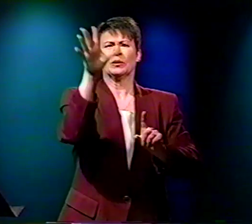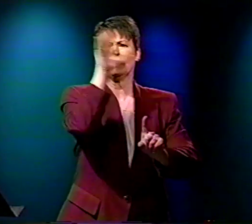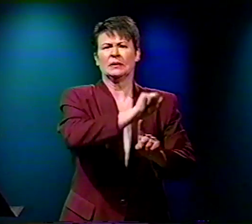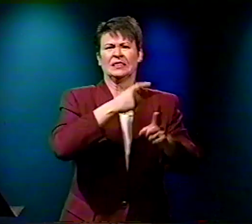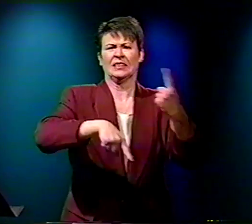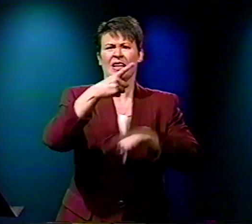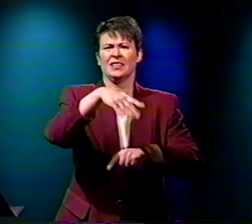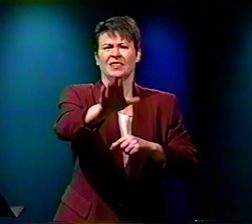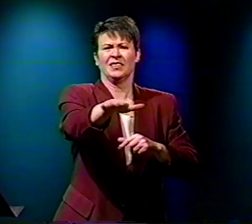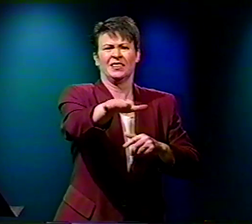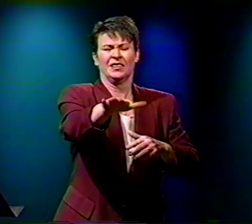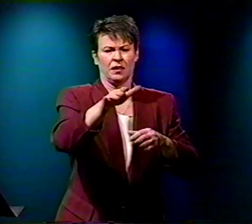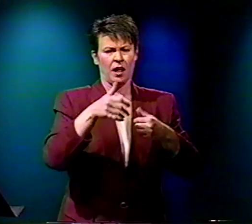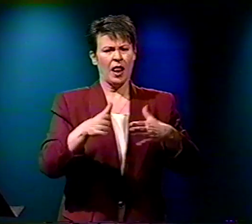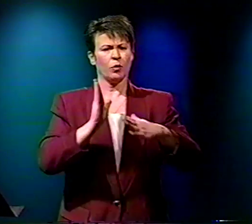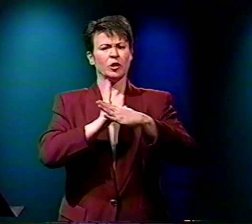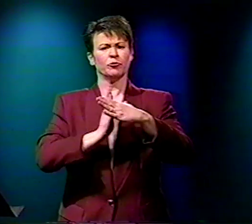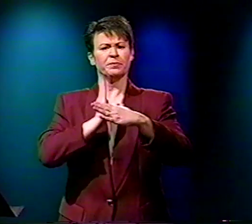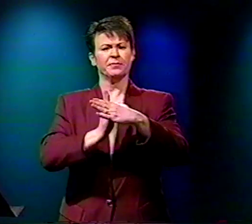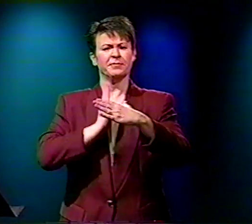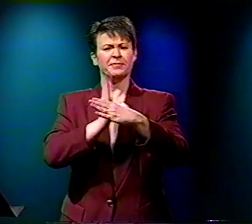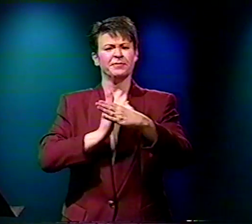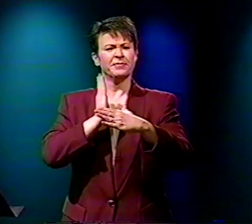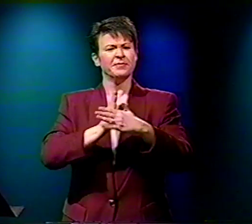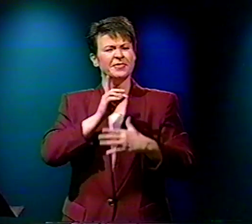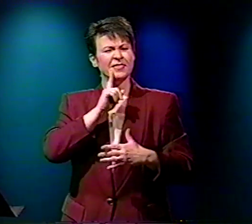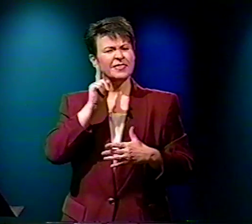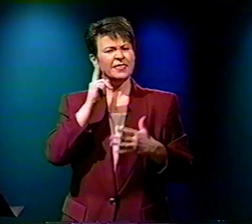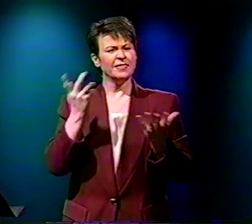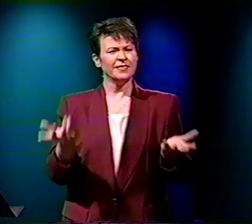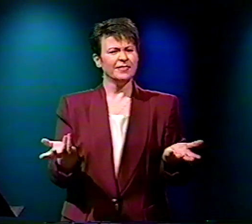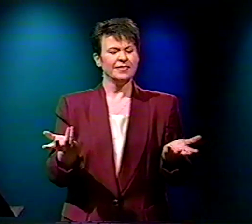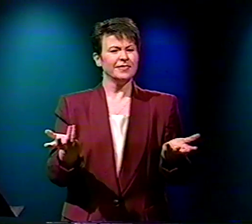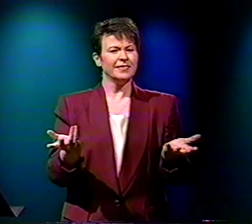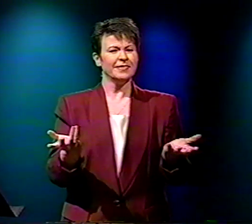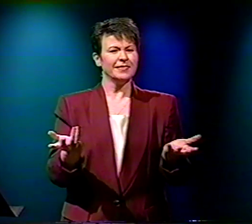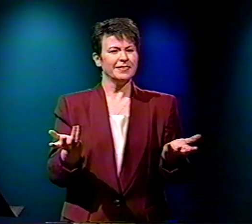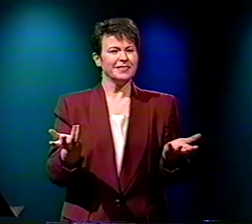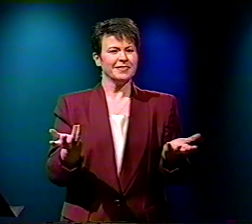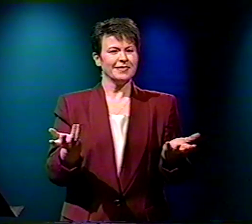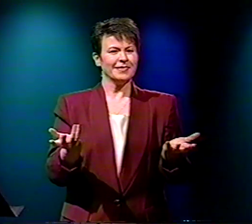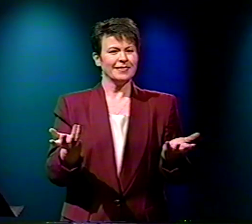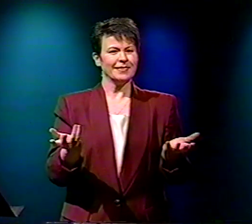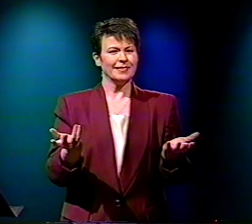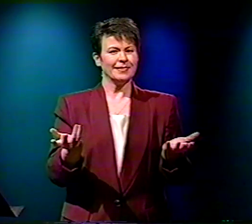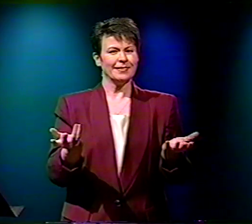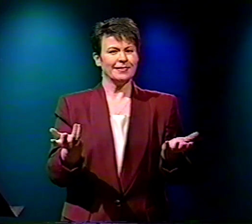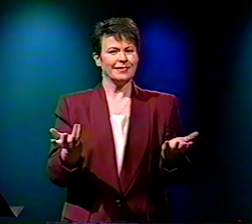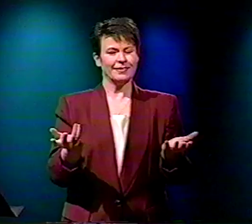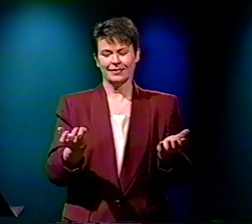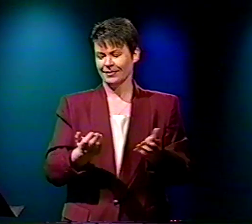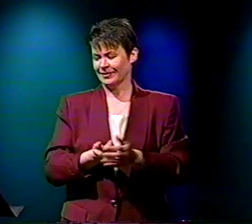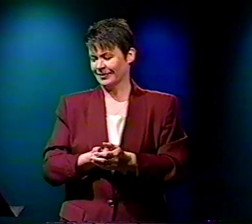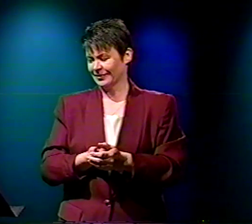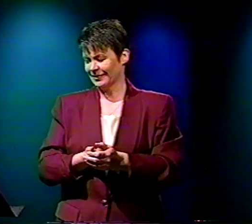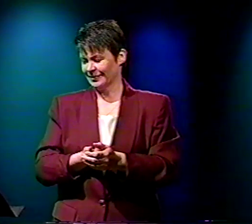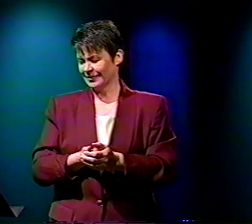interference with the natural flow. What was that sign again? Interpreters seem to see that it's perfectly all right to interrupt a deaf speaker when it's not all right to interrupt a